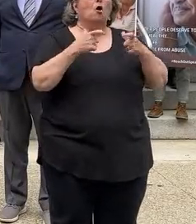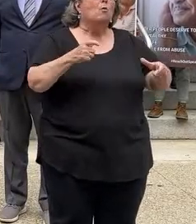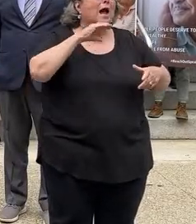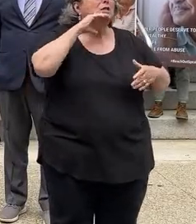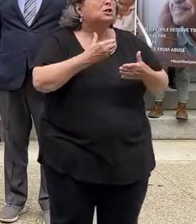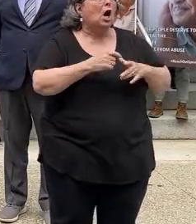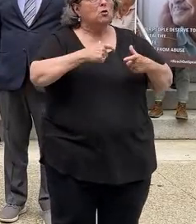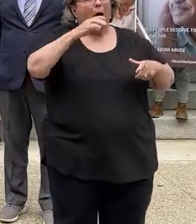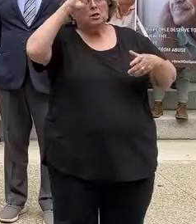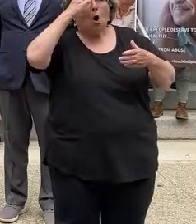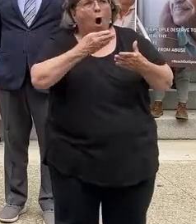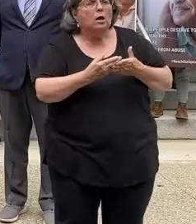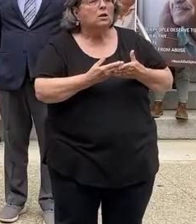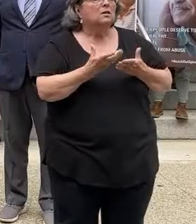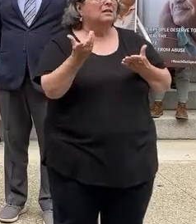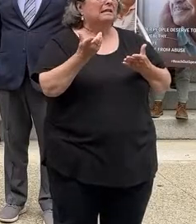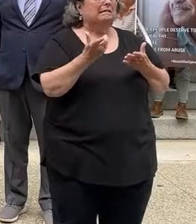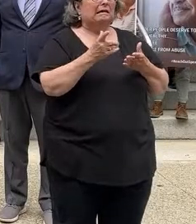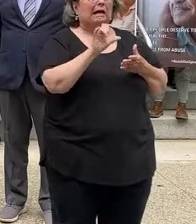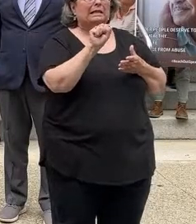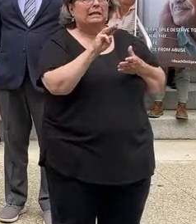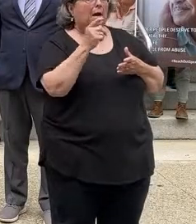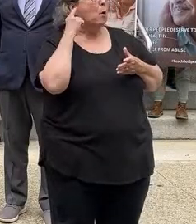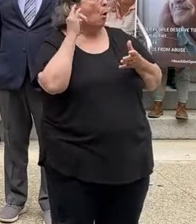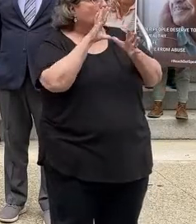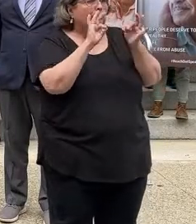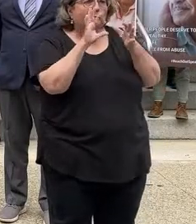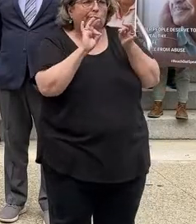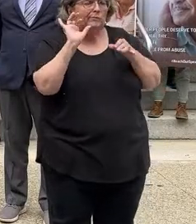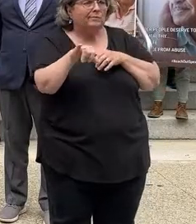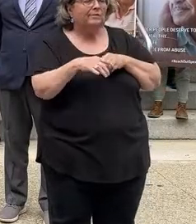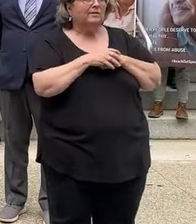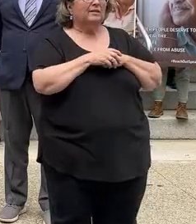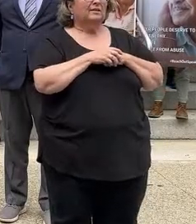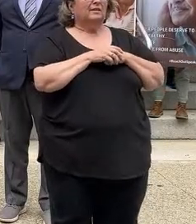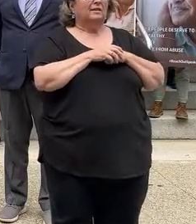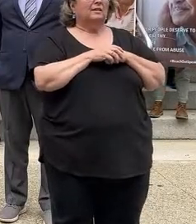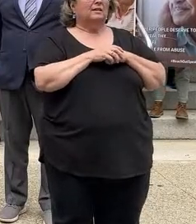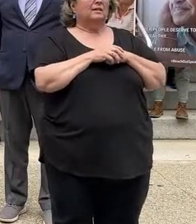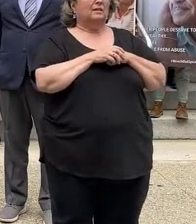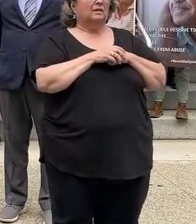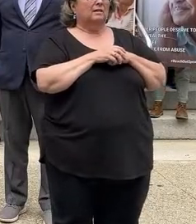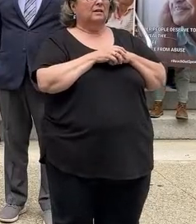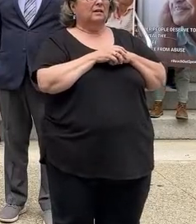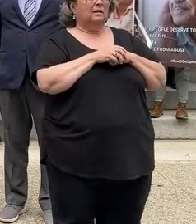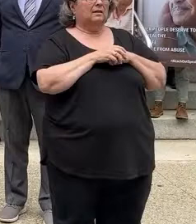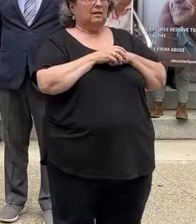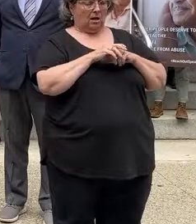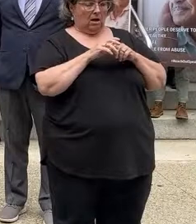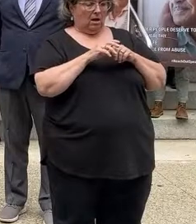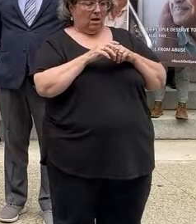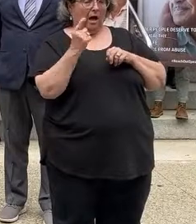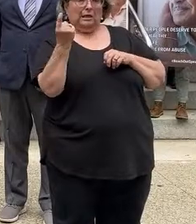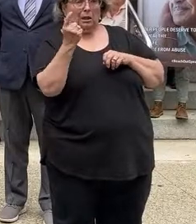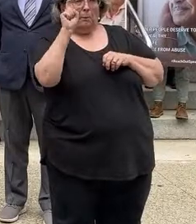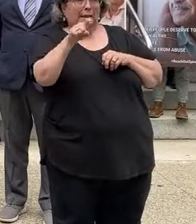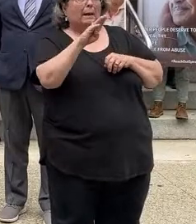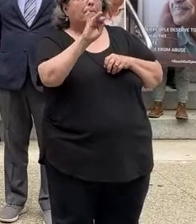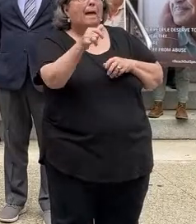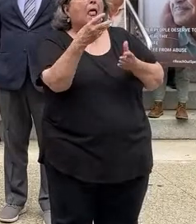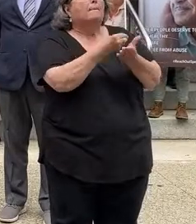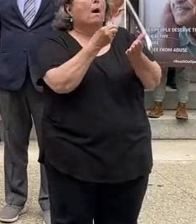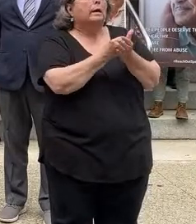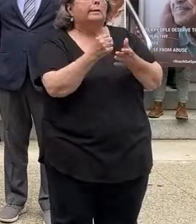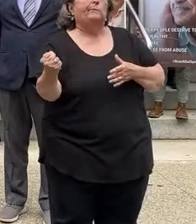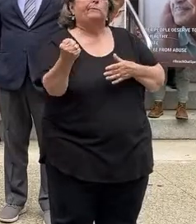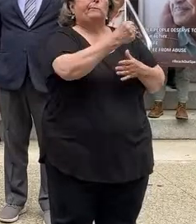grandson or granddaughter scam that I'm sure you've all heard all about. a relative needs bail, that they've